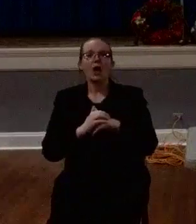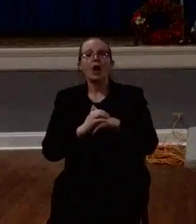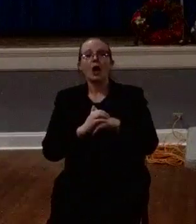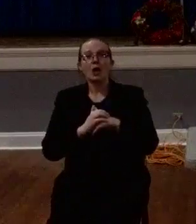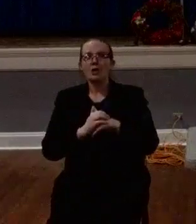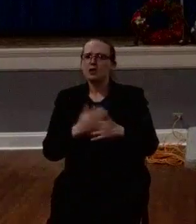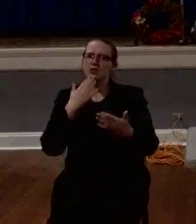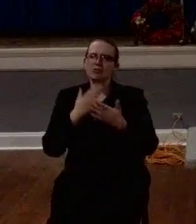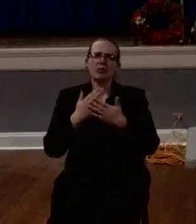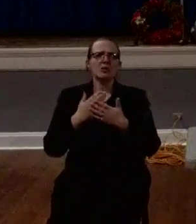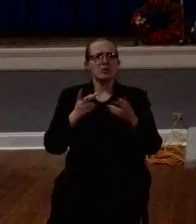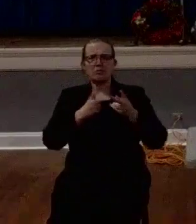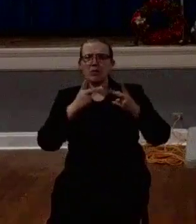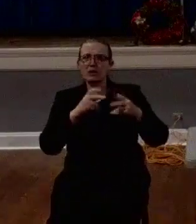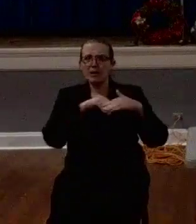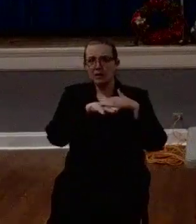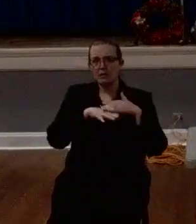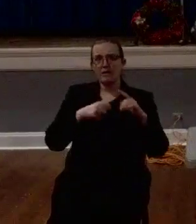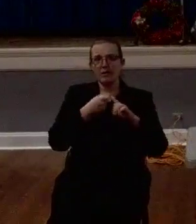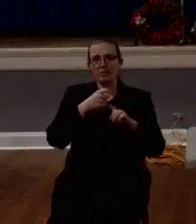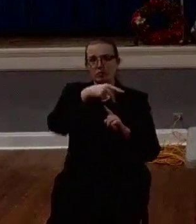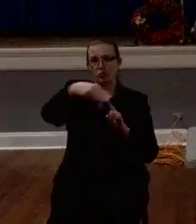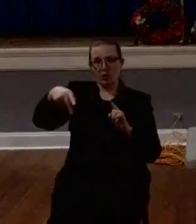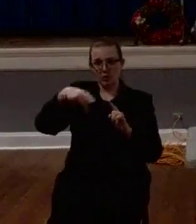for people to enter the park if they're coming off the trail.